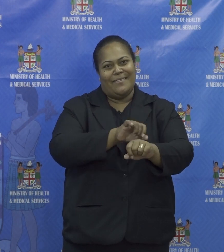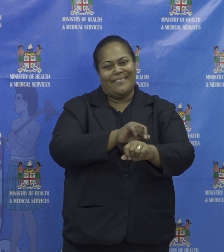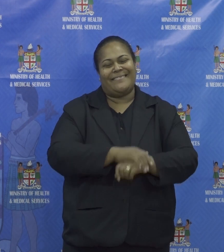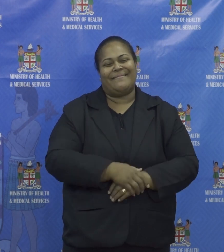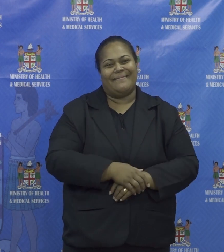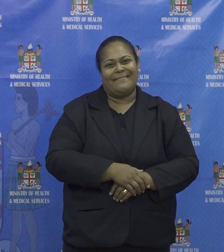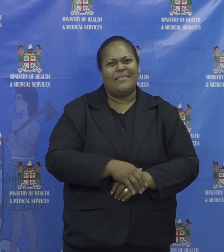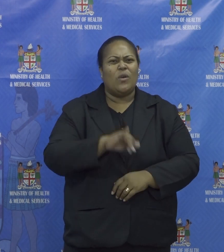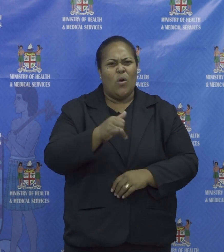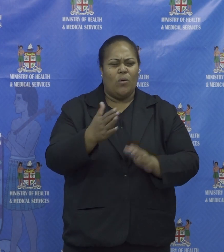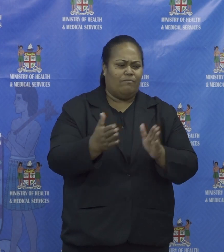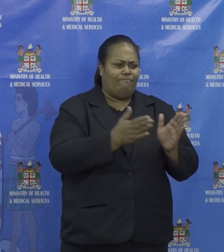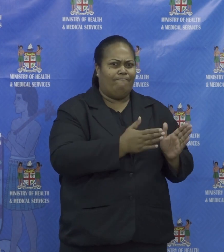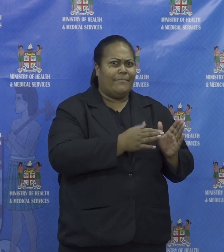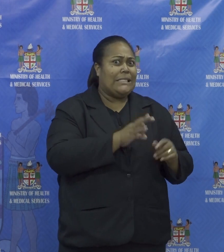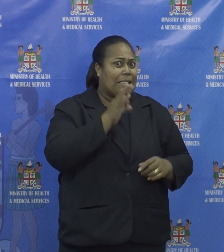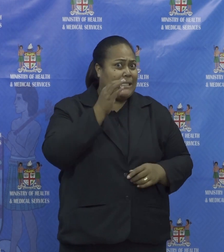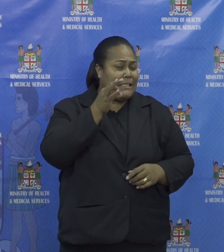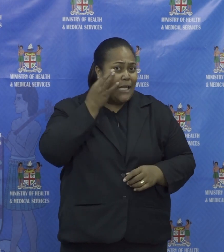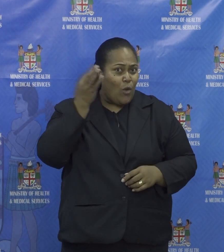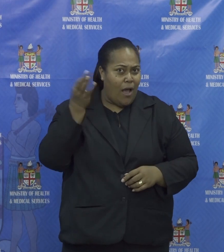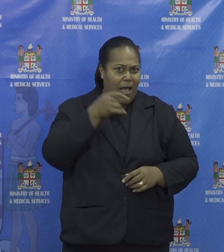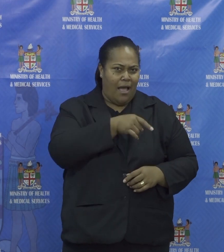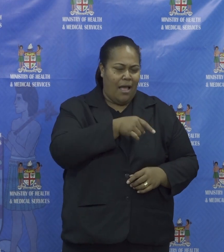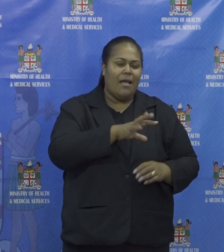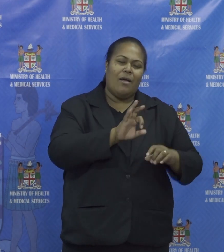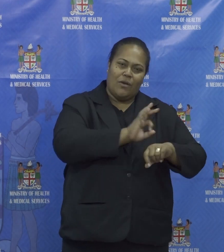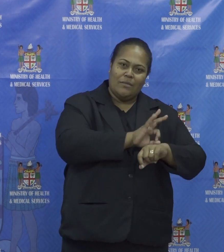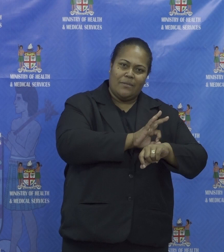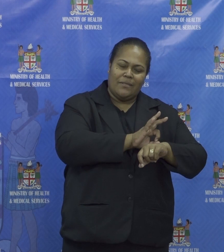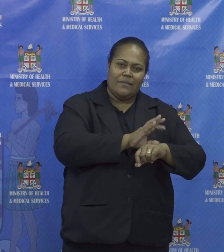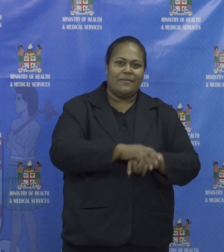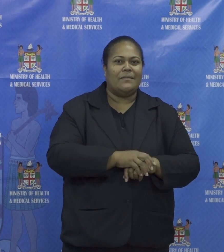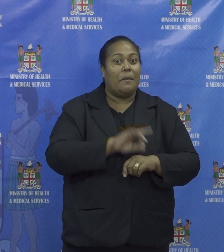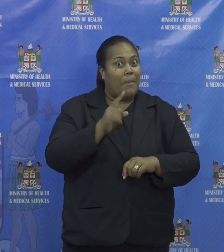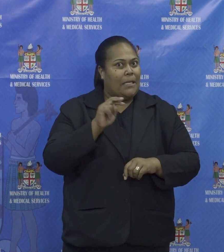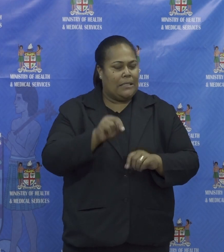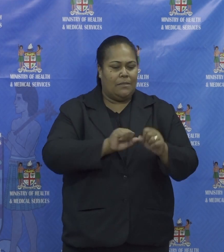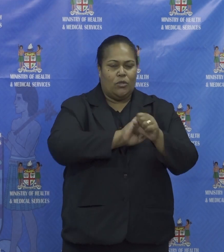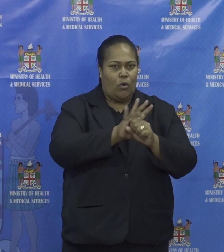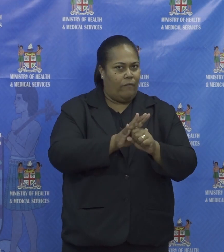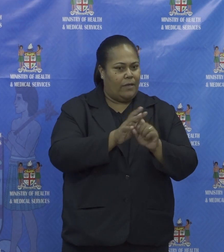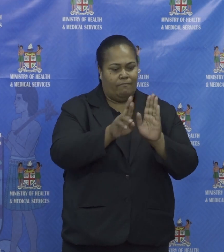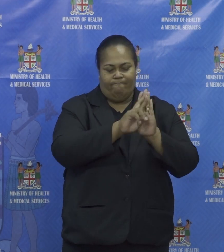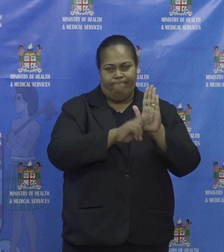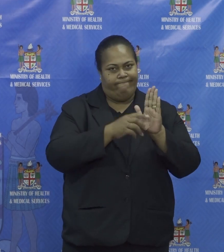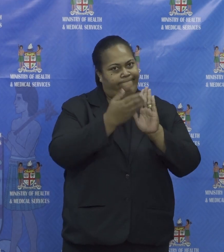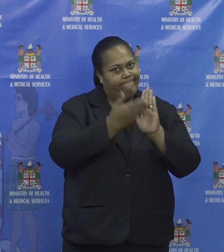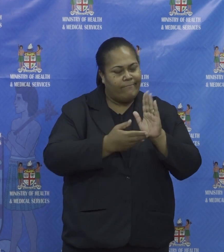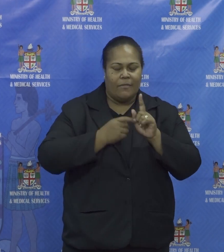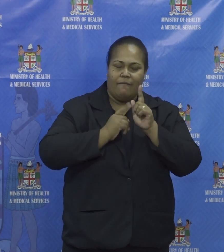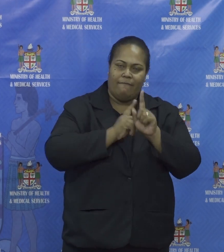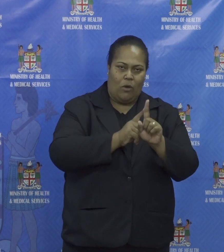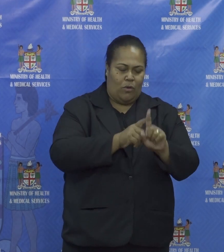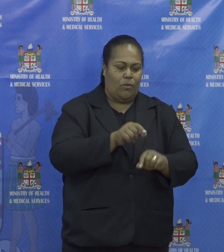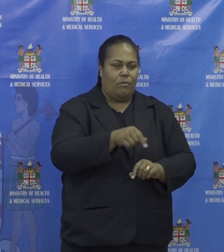to Singatoka Hospital, and the arrangements for COVID-safe transfer of patients and their care at the two facilities